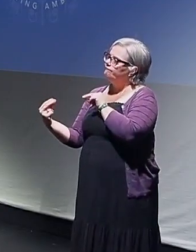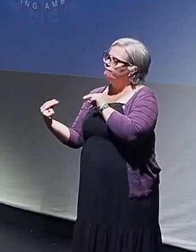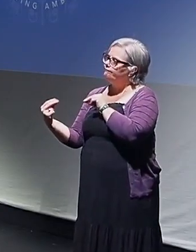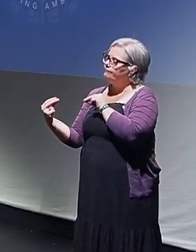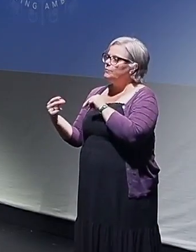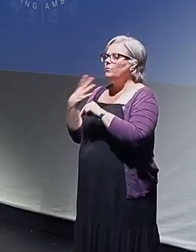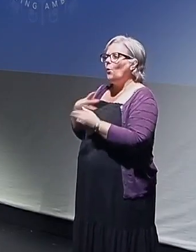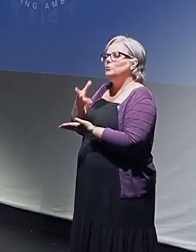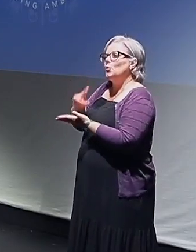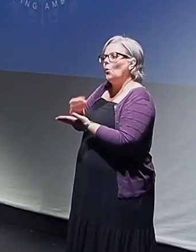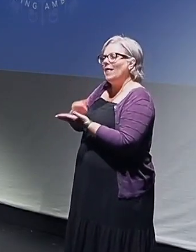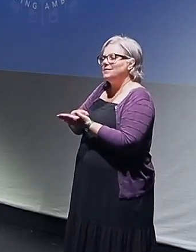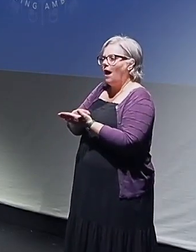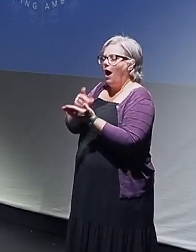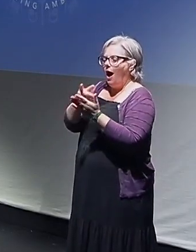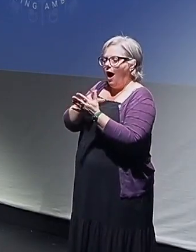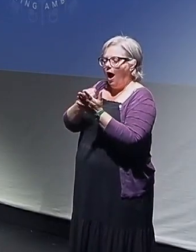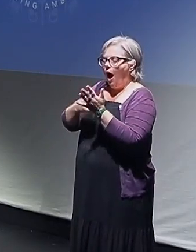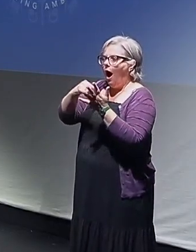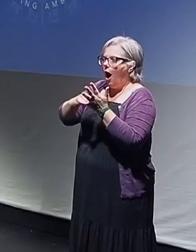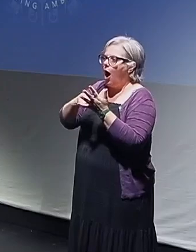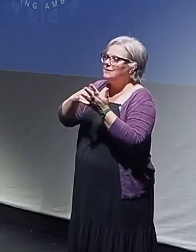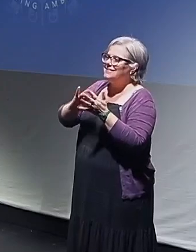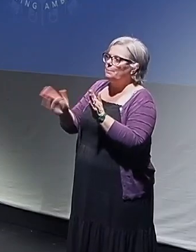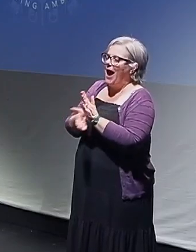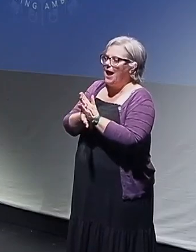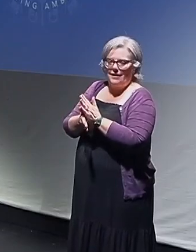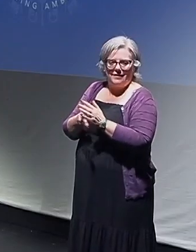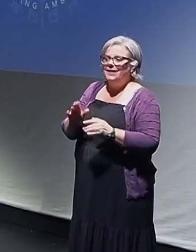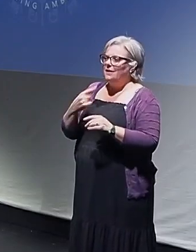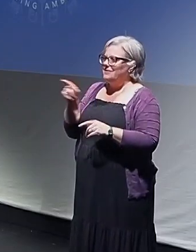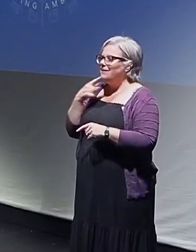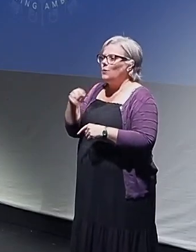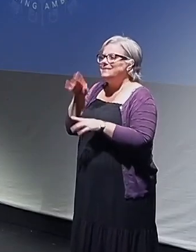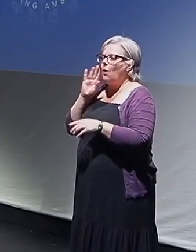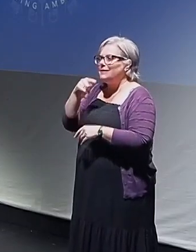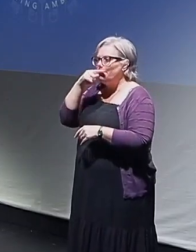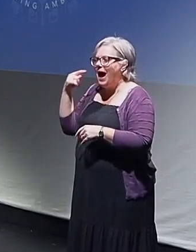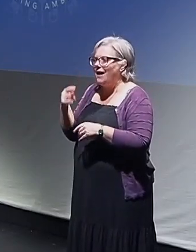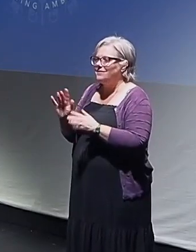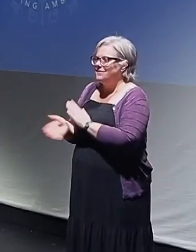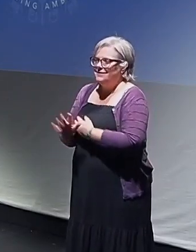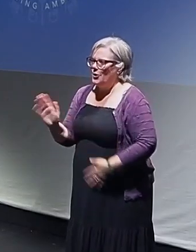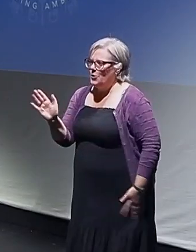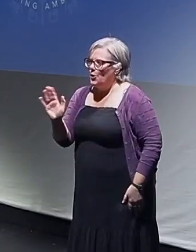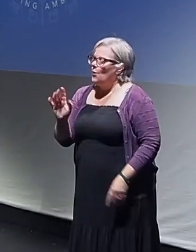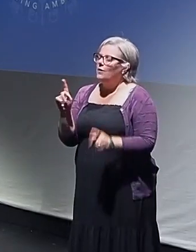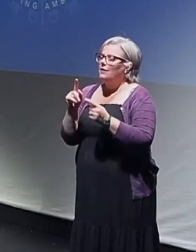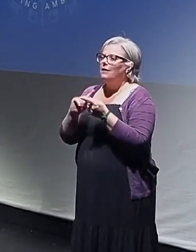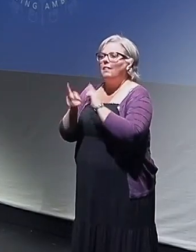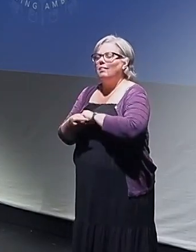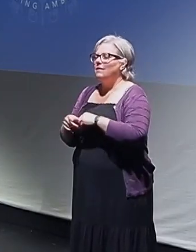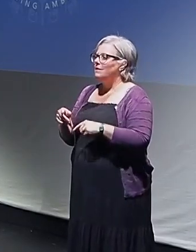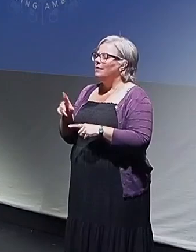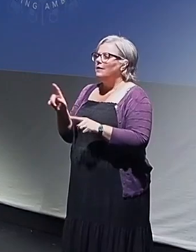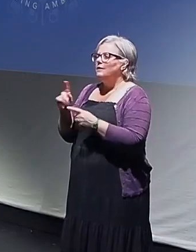wanted to call it Art Smack. And he said it's had drug connotations. So we didn't do that. And then we came up with Talk Art. And then the next episode,